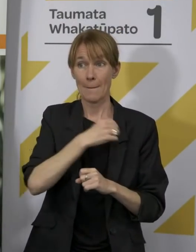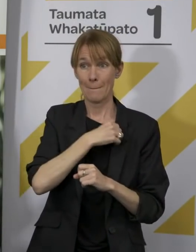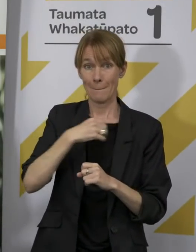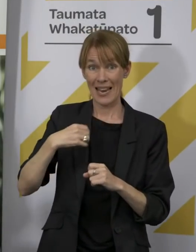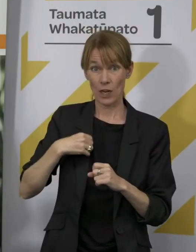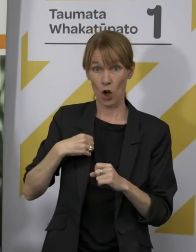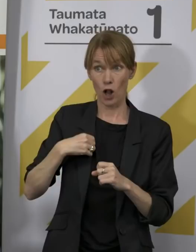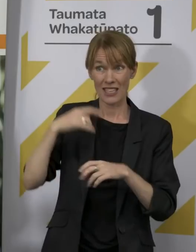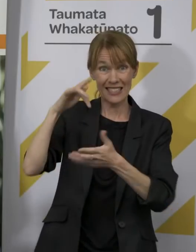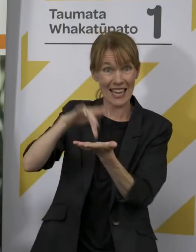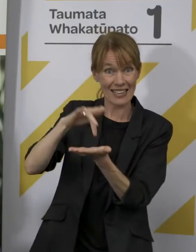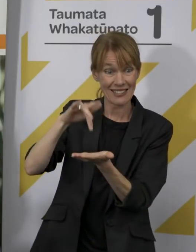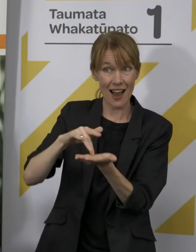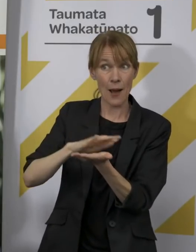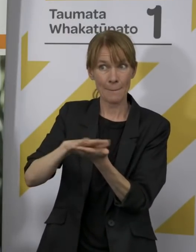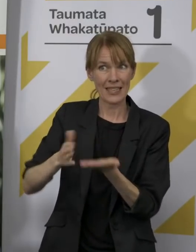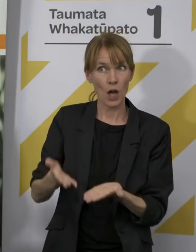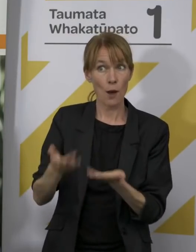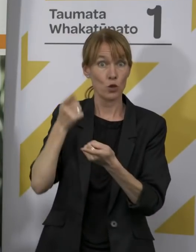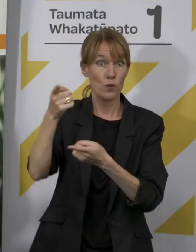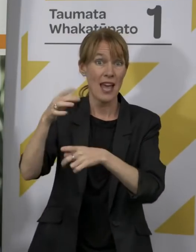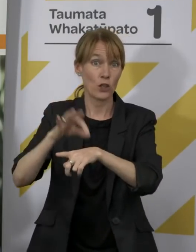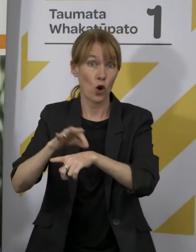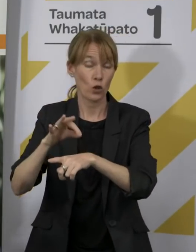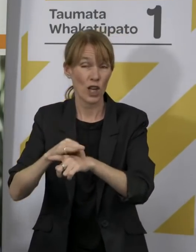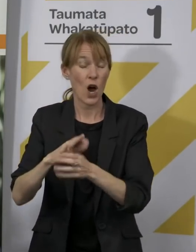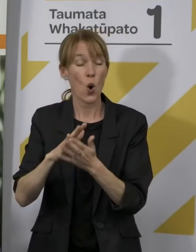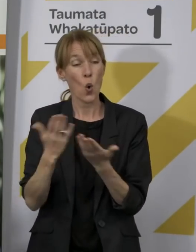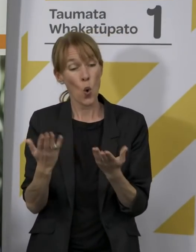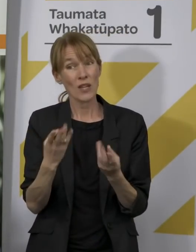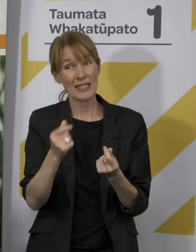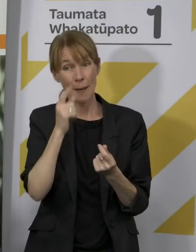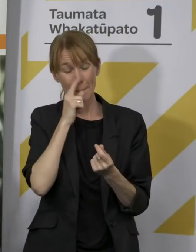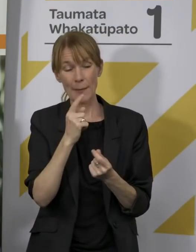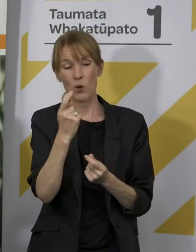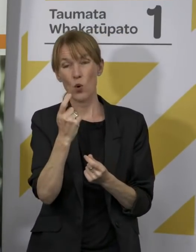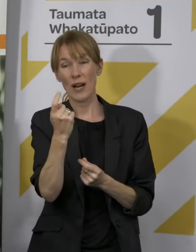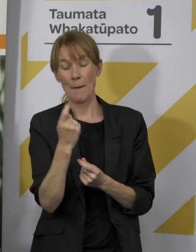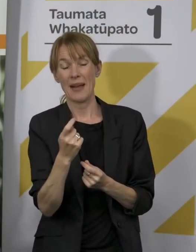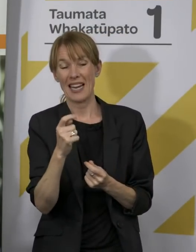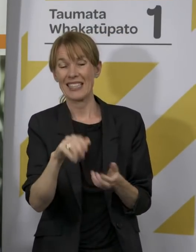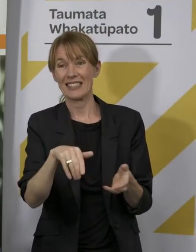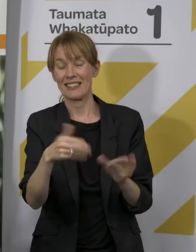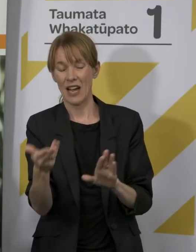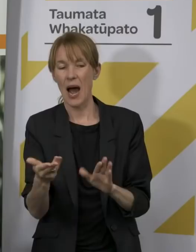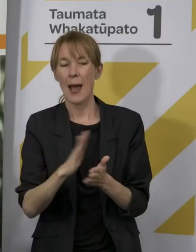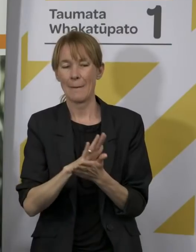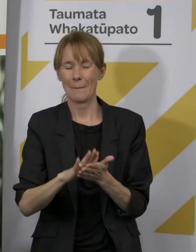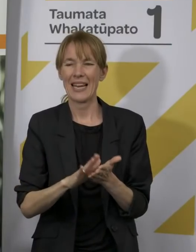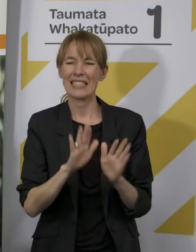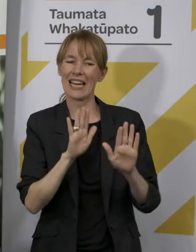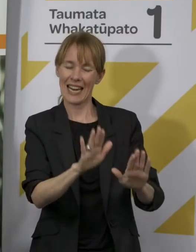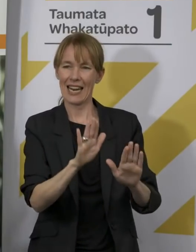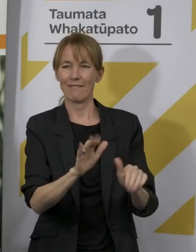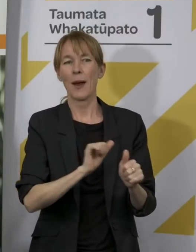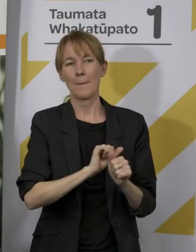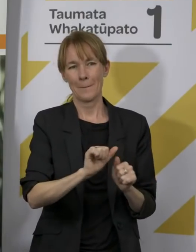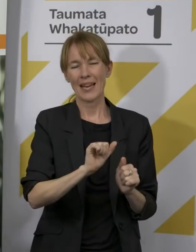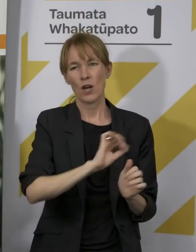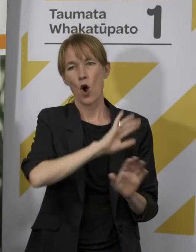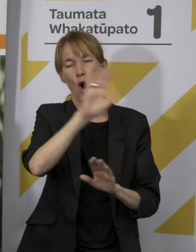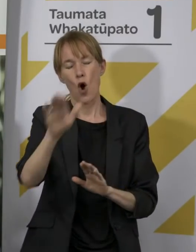to do it, or in fact they were palliative and going home. And then there are several who, once